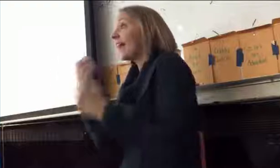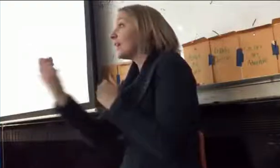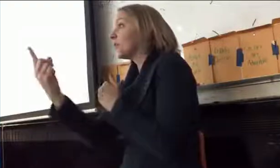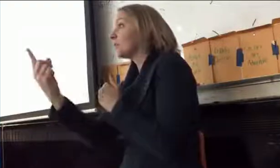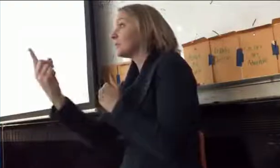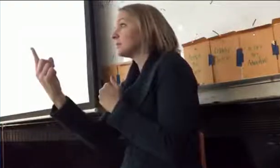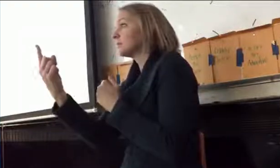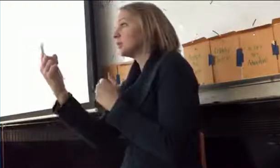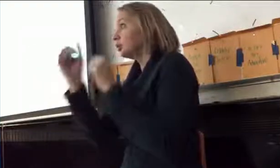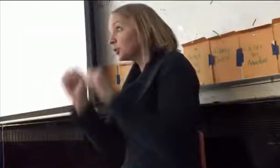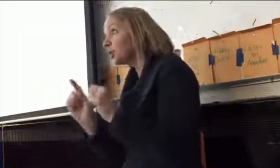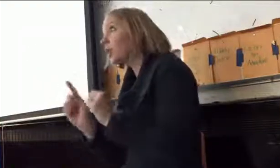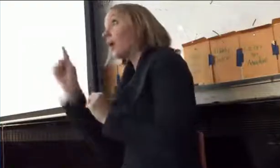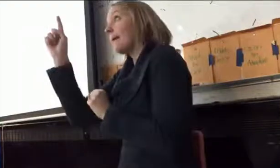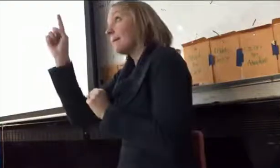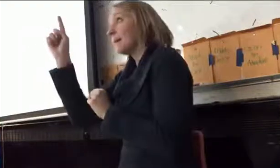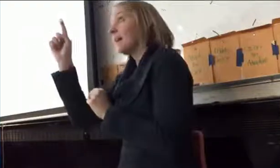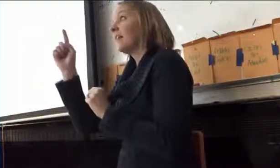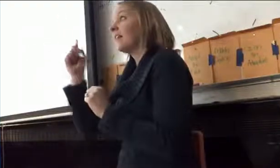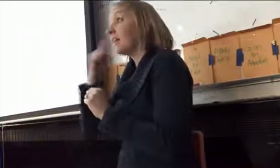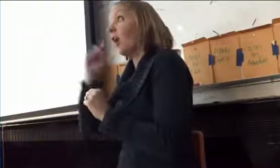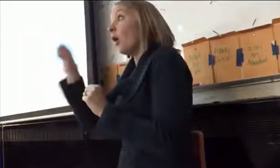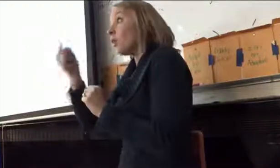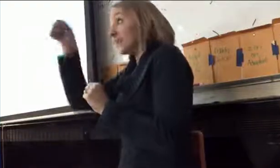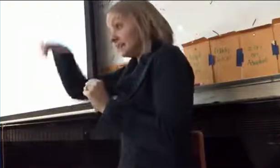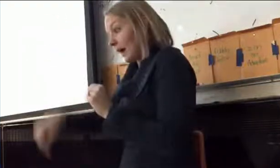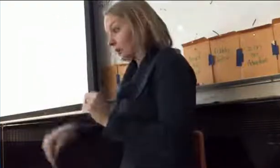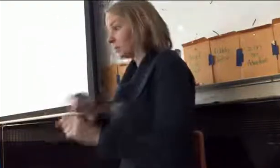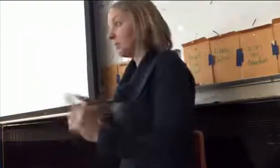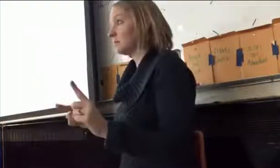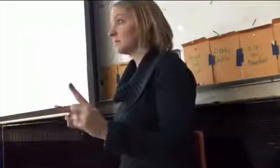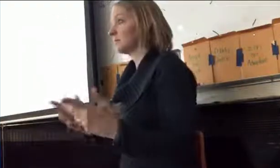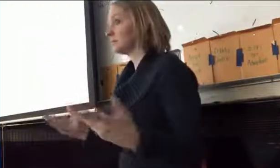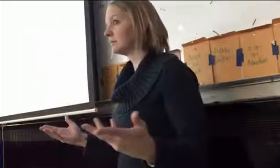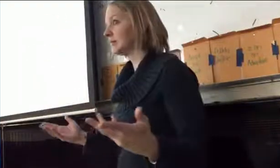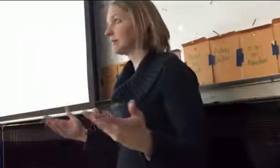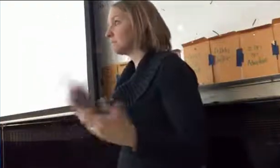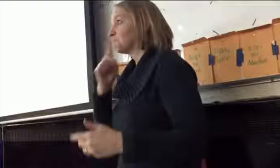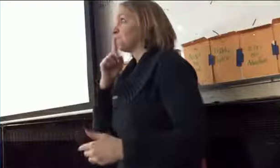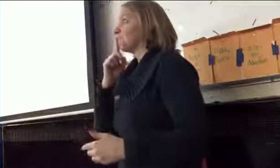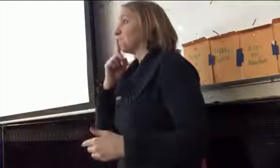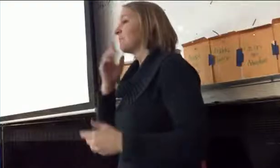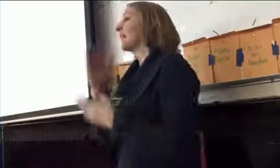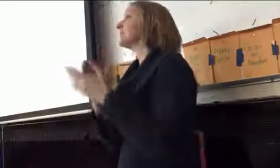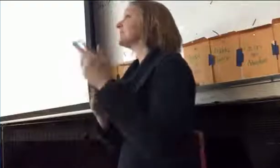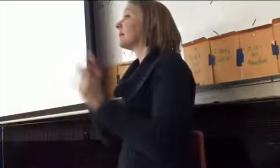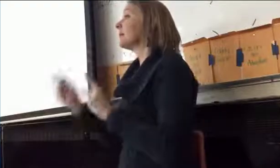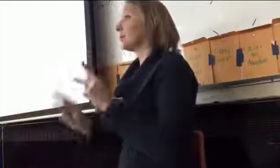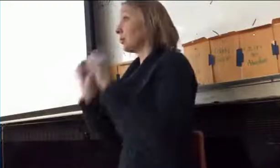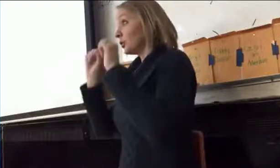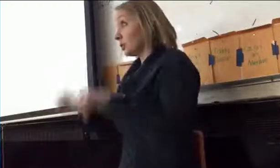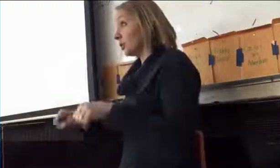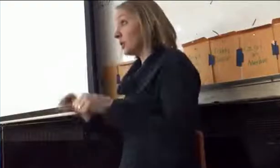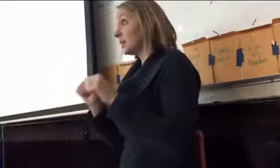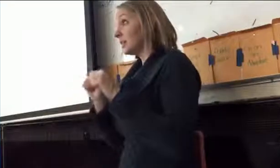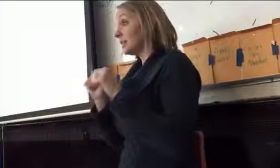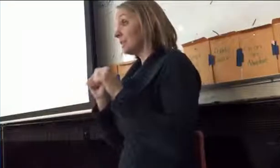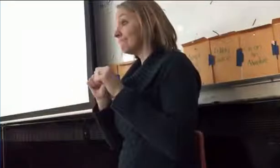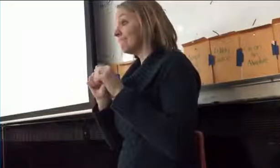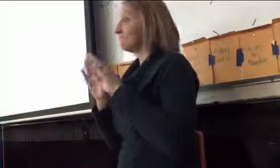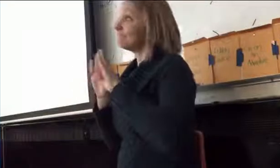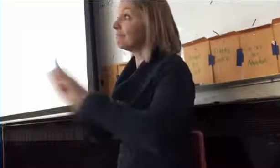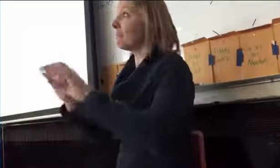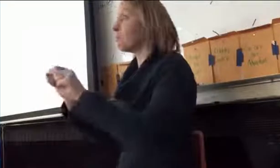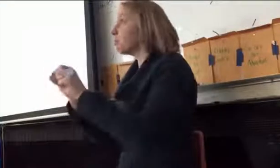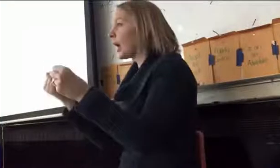could do is go down, and there's no place for it. The other problem is, too, that some people were able to push out and go on to the fire escapes. But here's